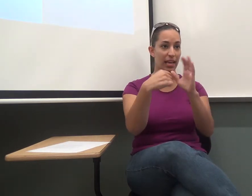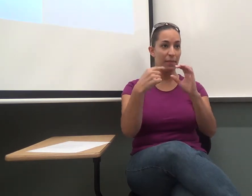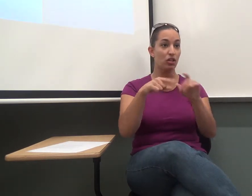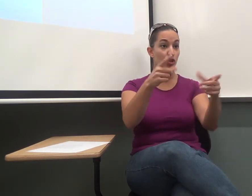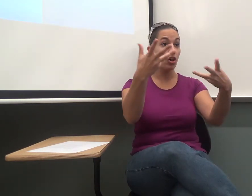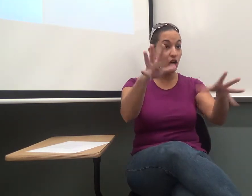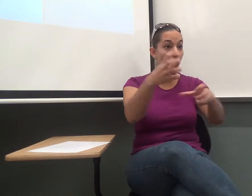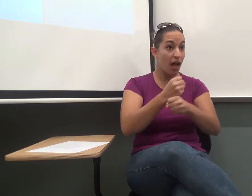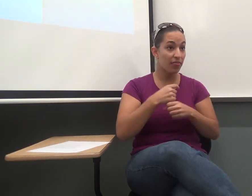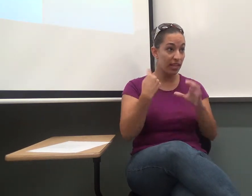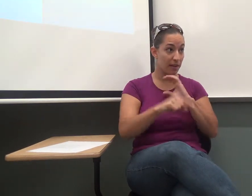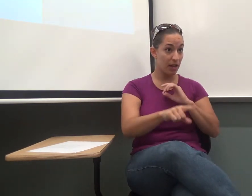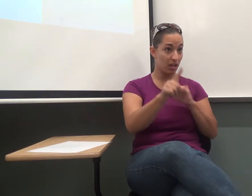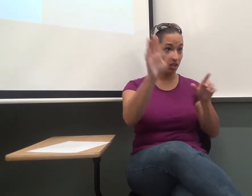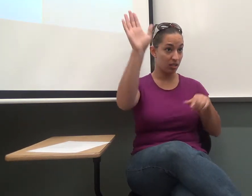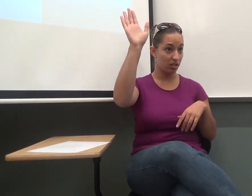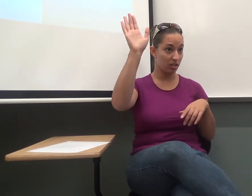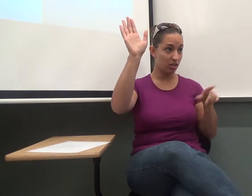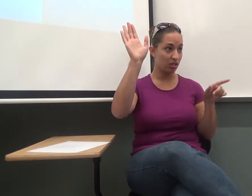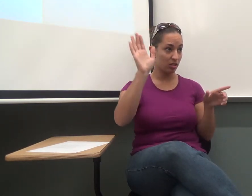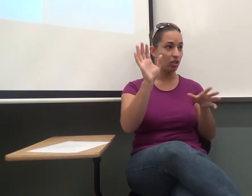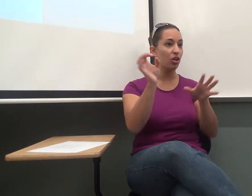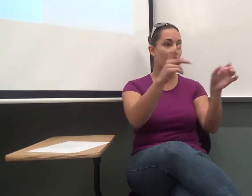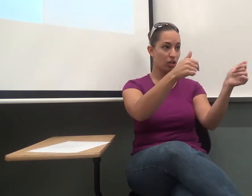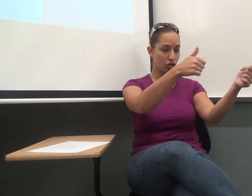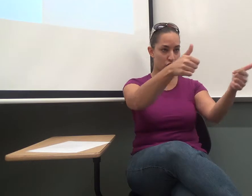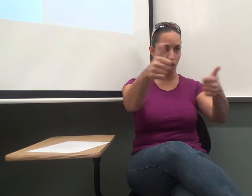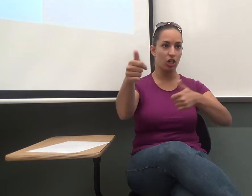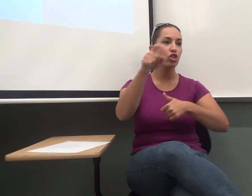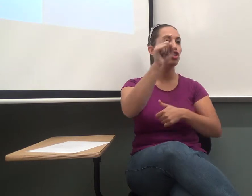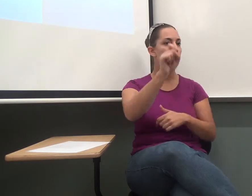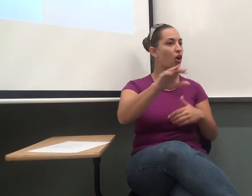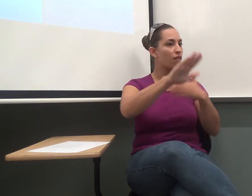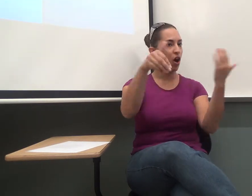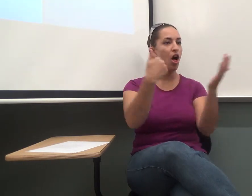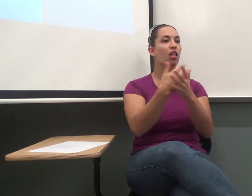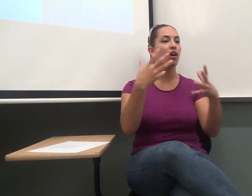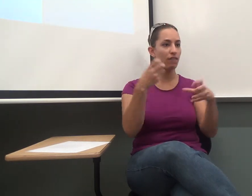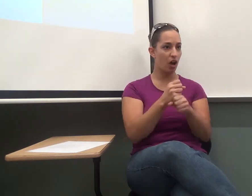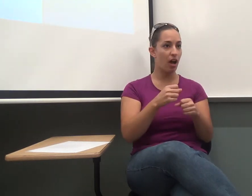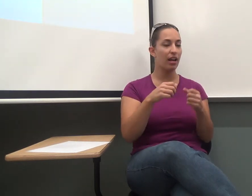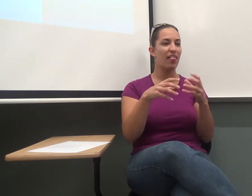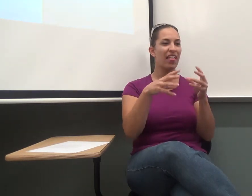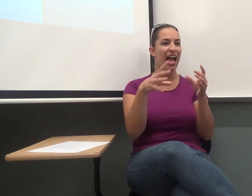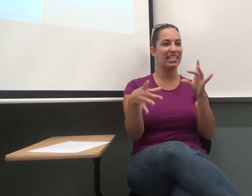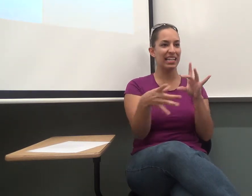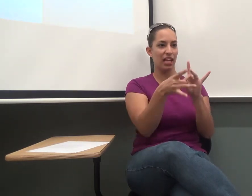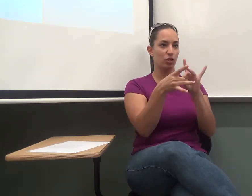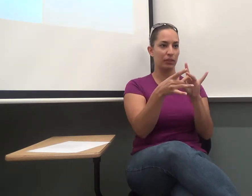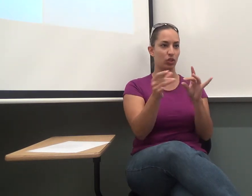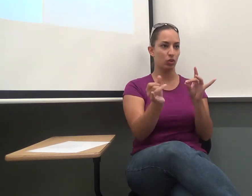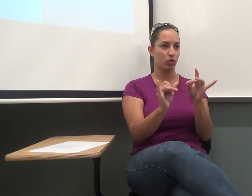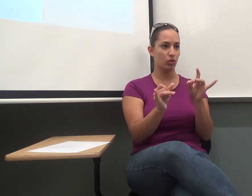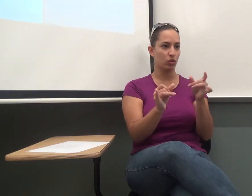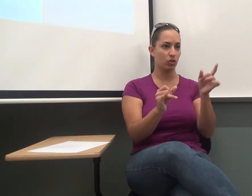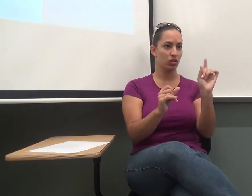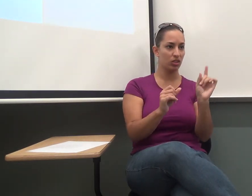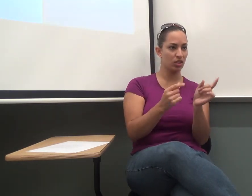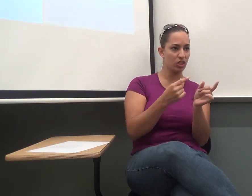your hand. Okay, good. So all of you should have gotten the attachment. I didn't get it. I didn't get a note. If